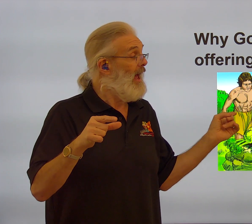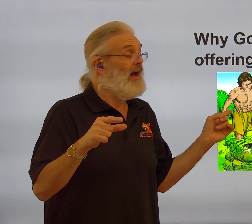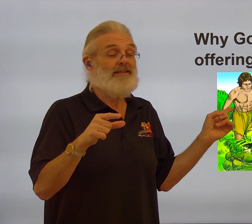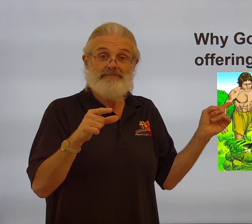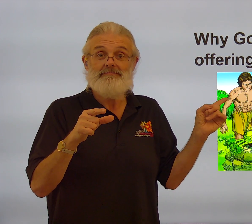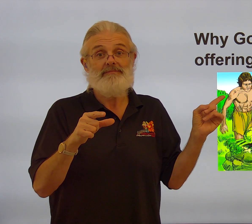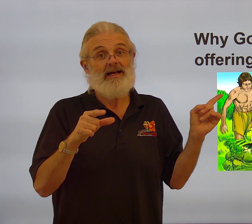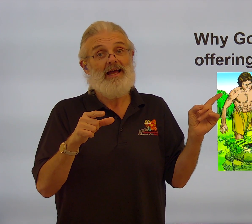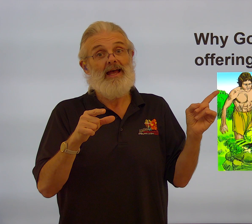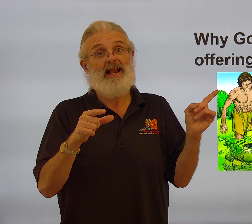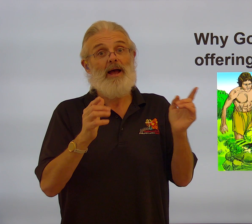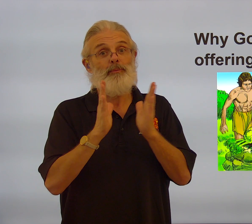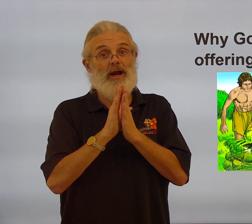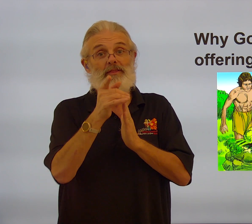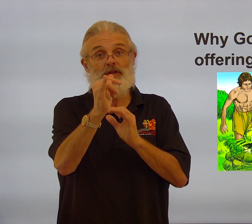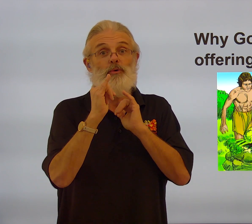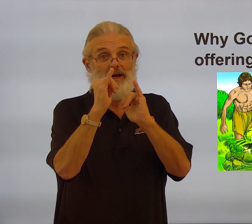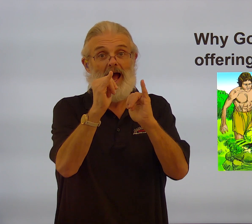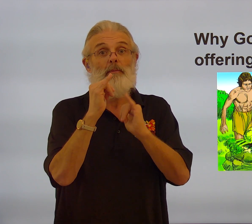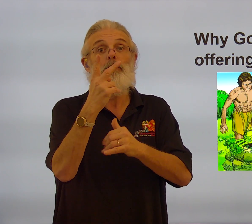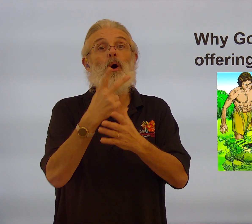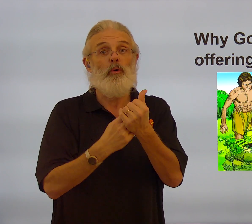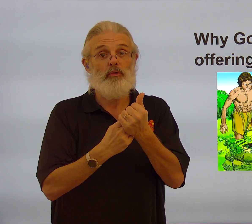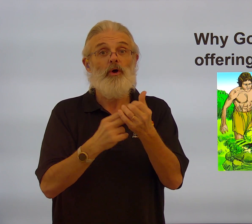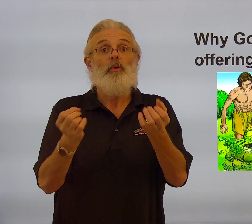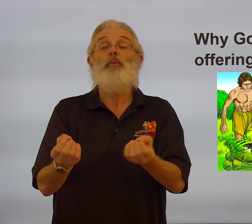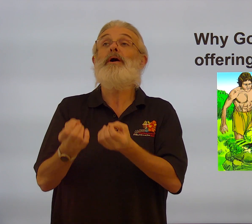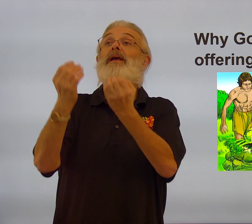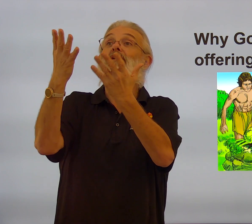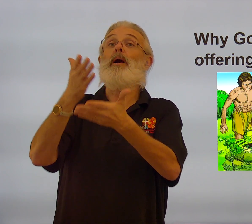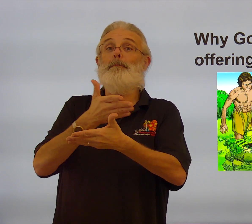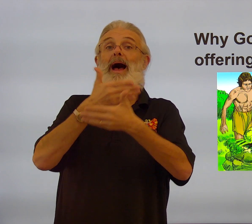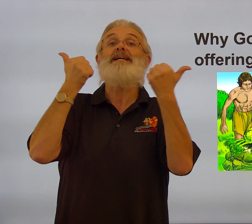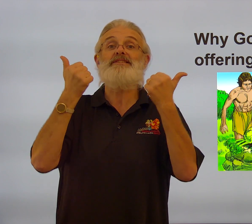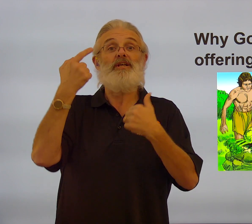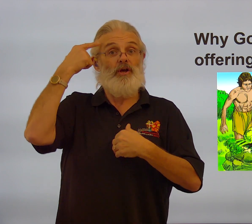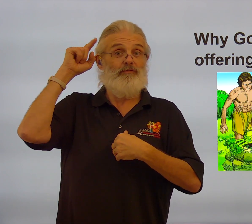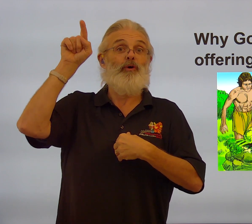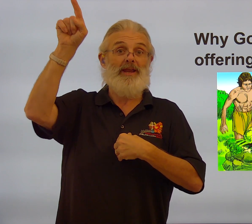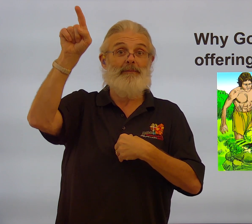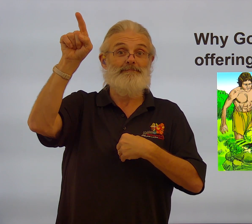and I pray that you and I both will give our best for him.